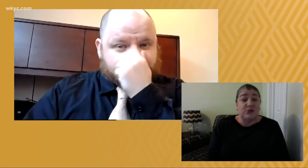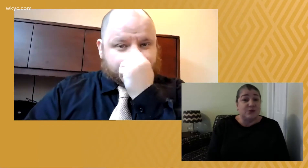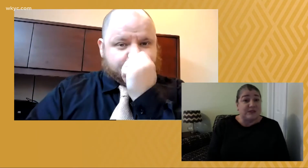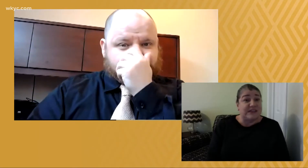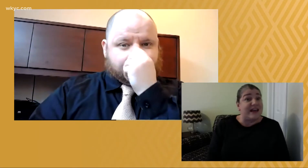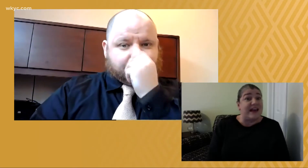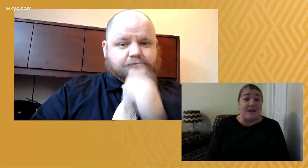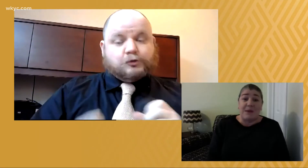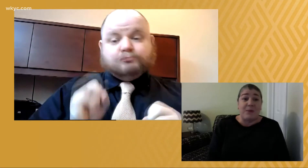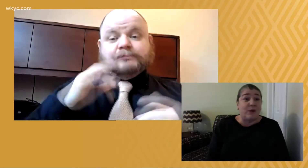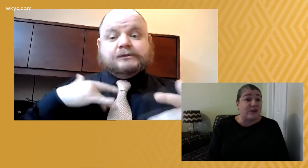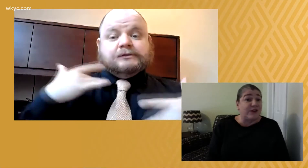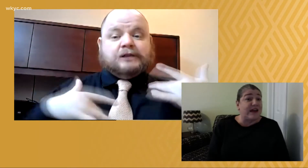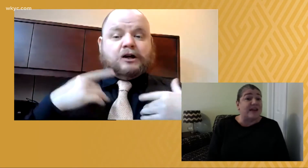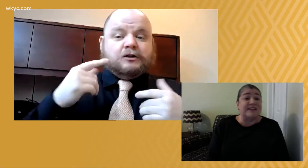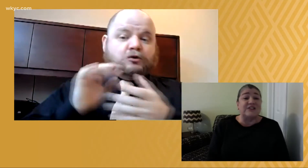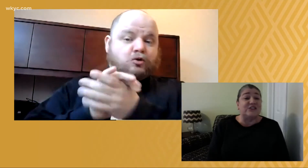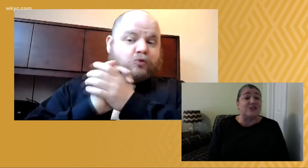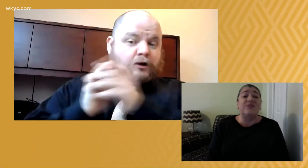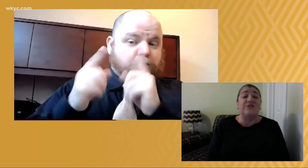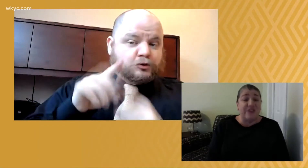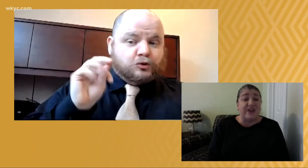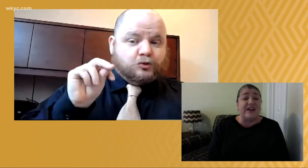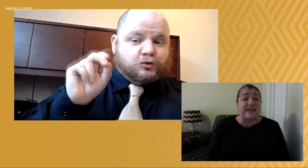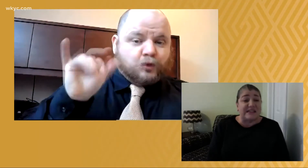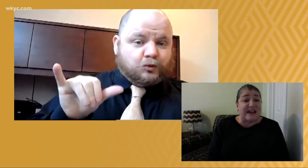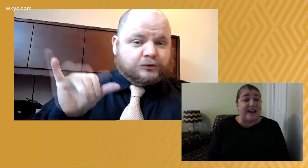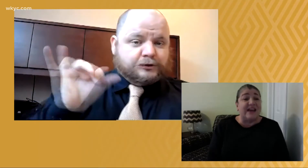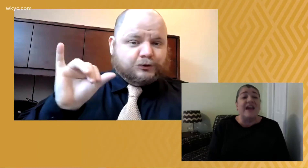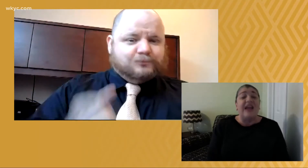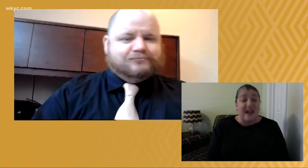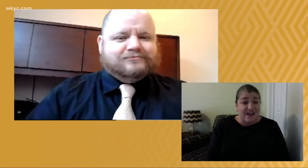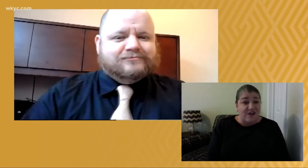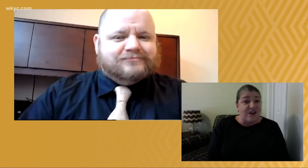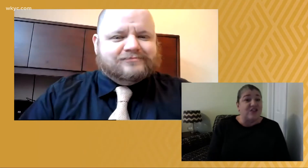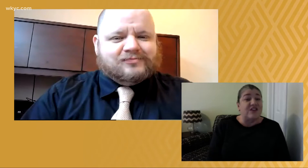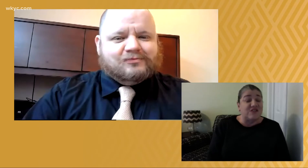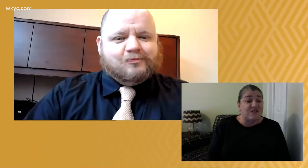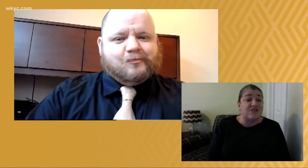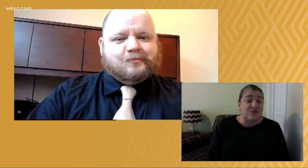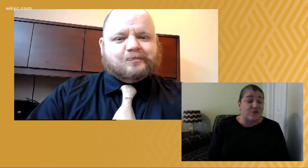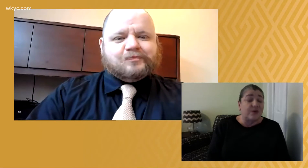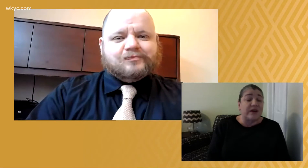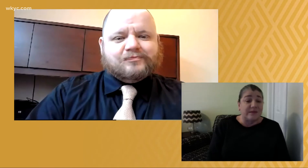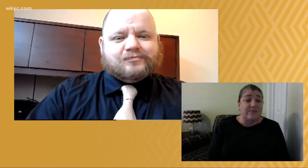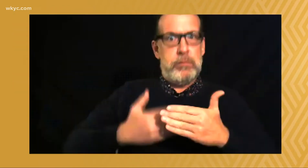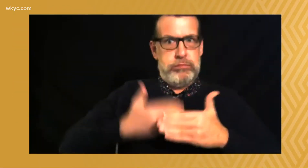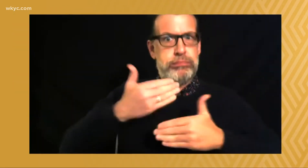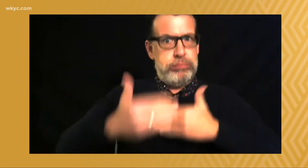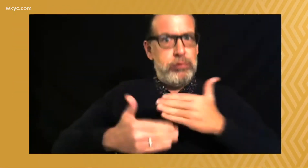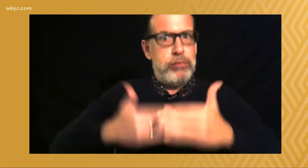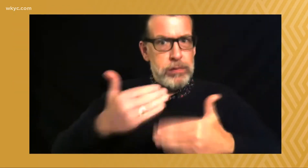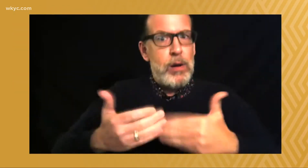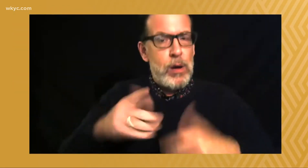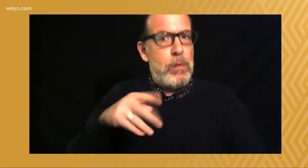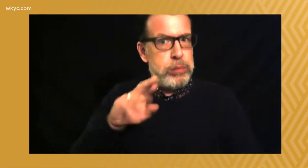see that and maybe want to learn ASL too, very exciting. And congratulations to Troy. In addition to successes,